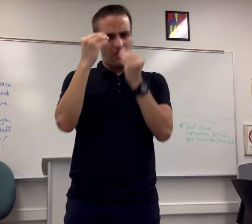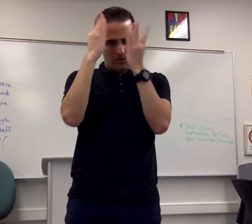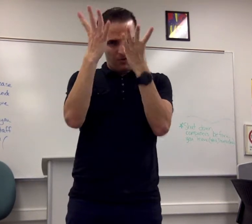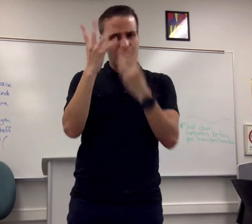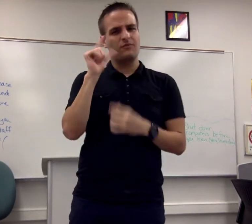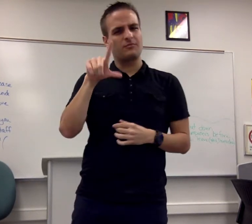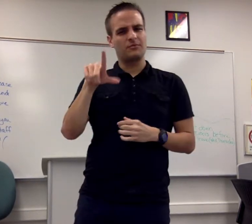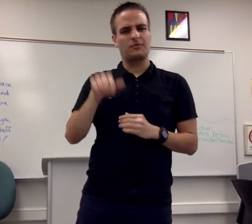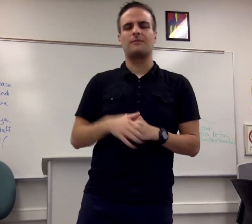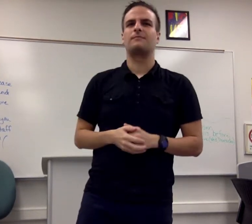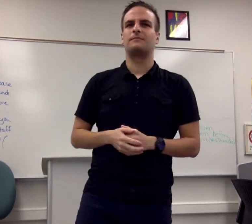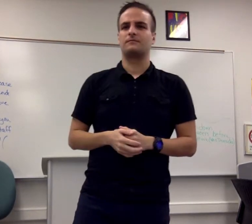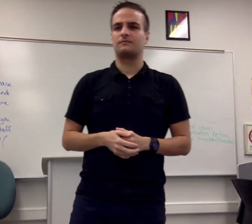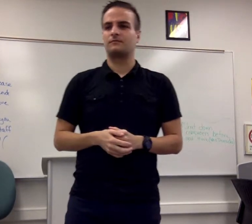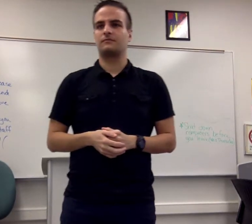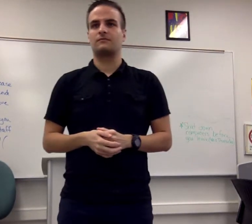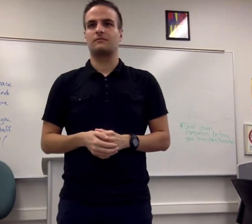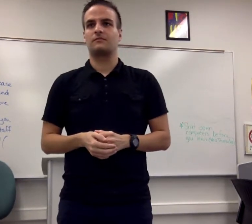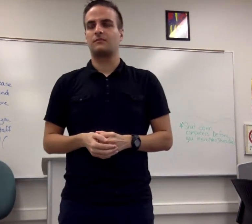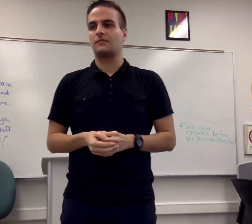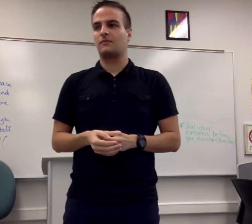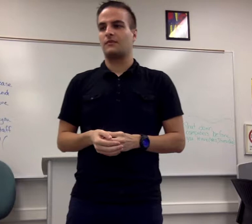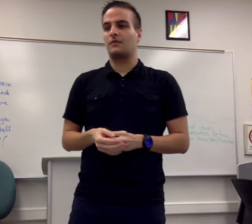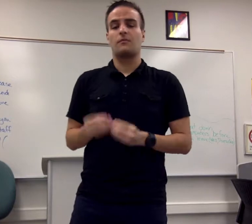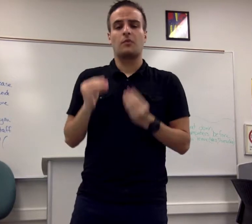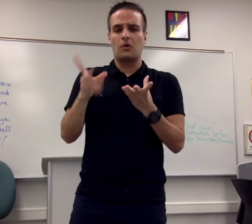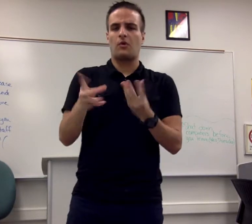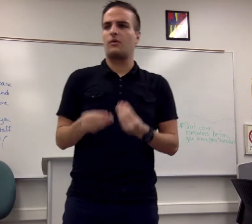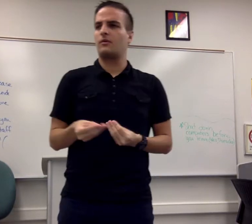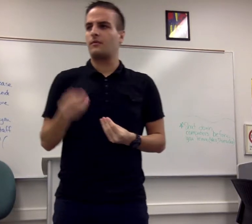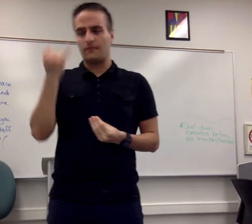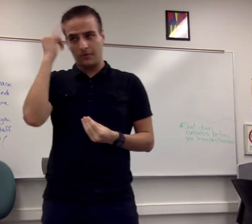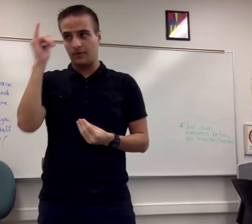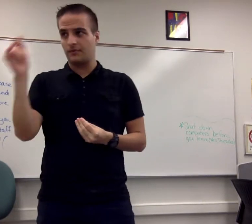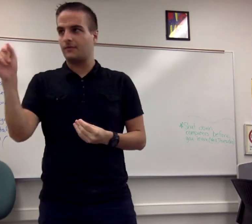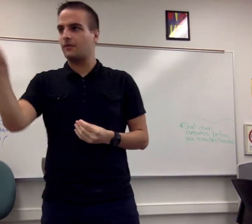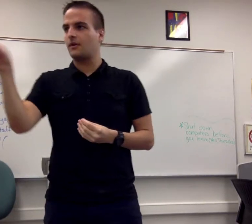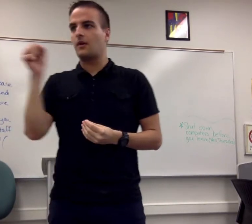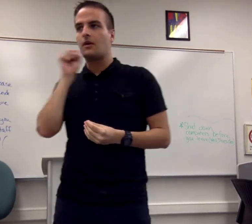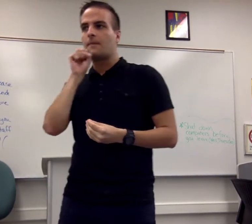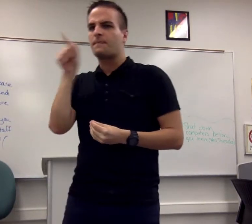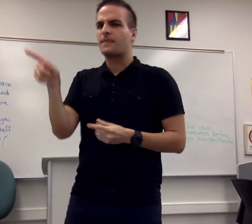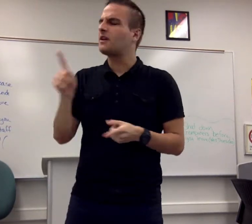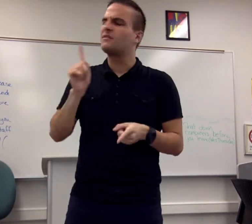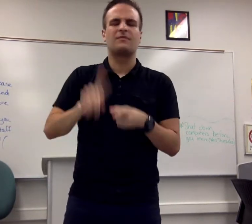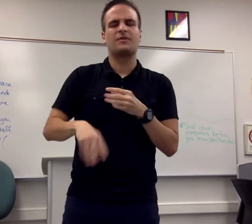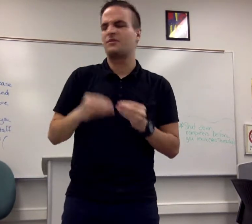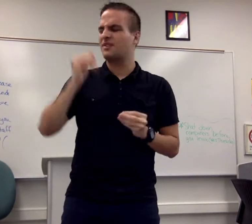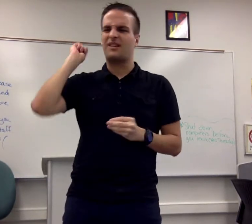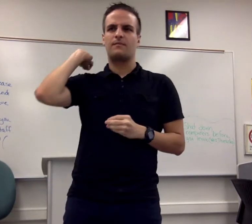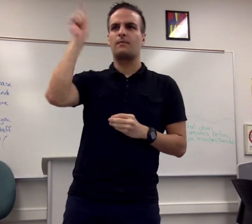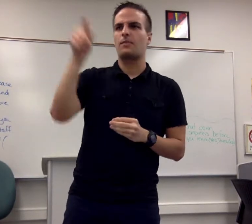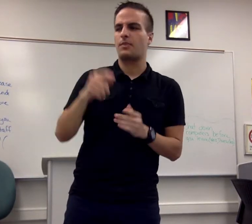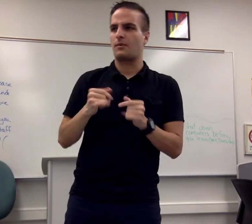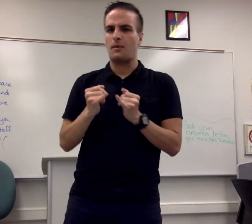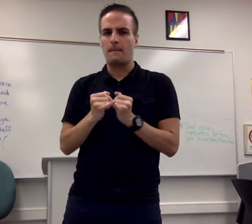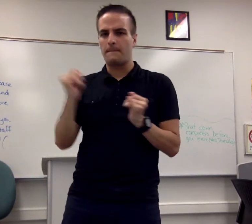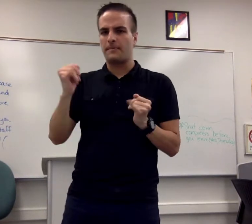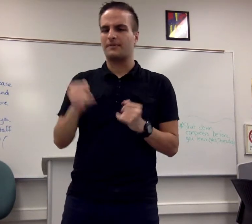but go ahead and let me know what your ideas are. I mean, you can't throw a pencil at someone. I was joking. But I know. I'm just